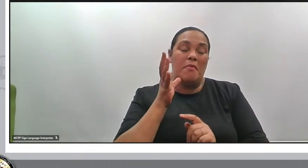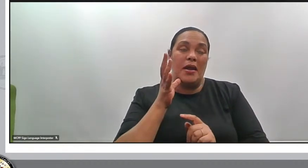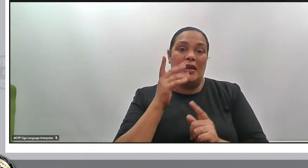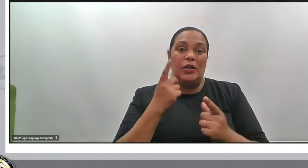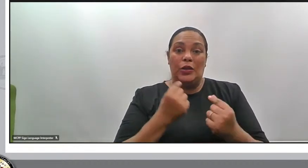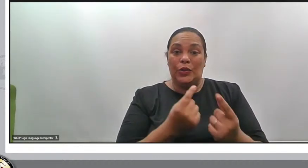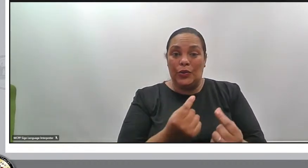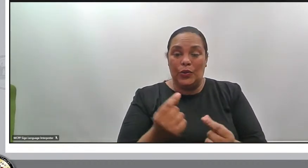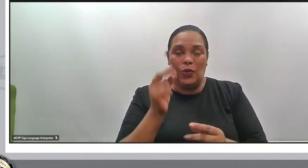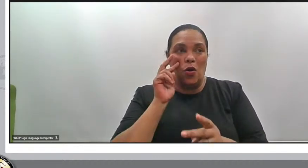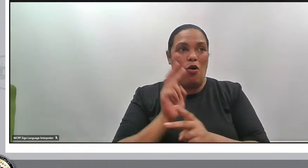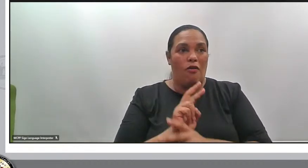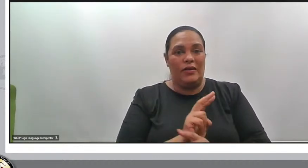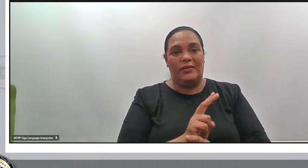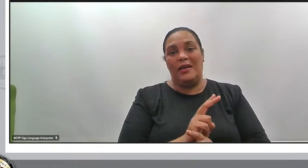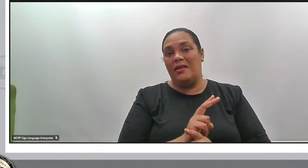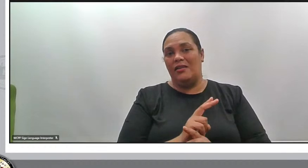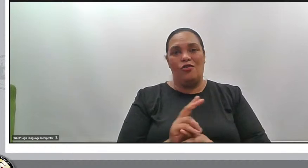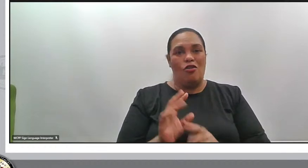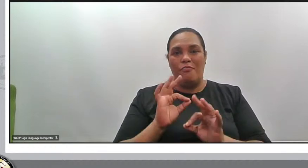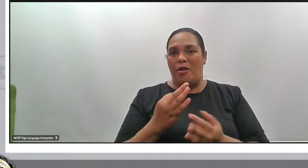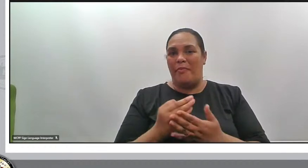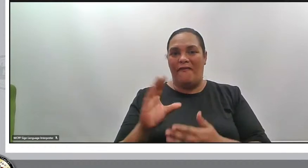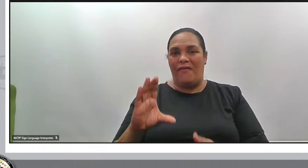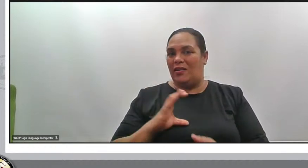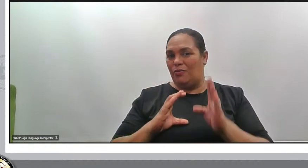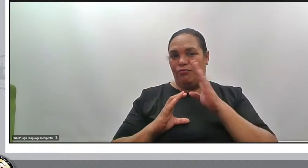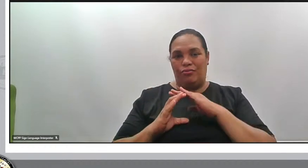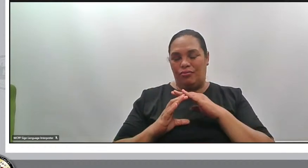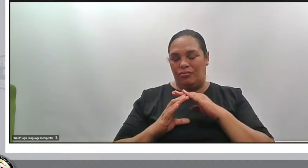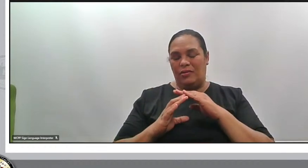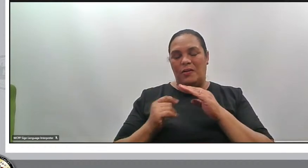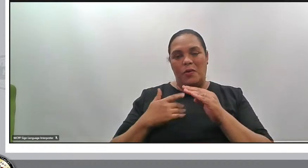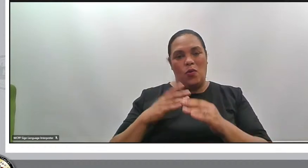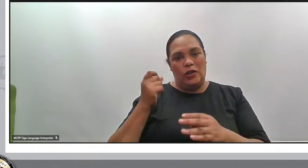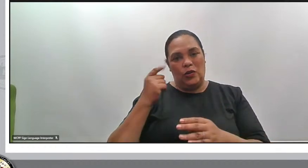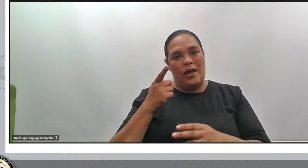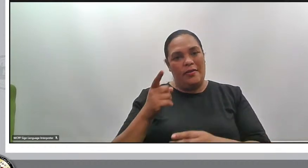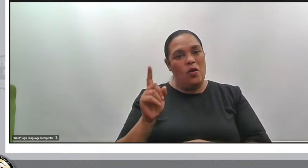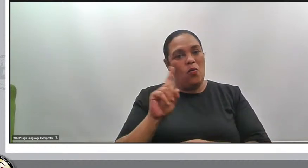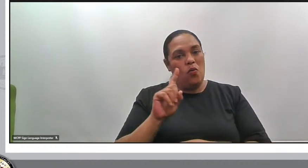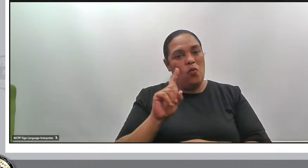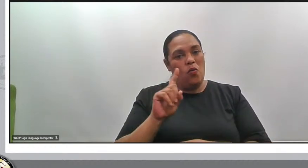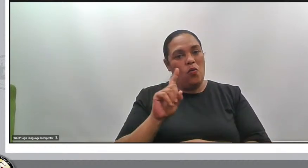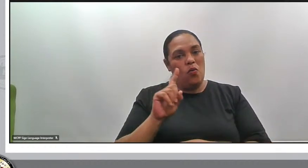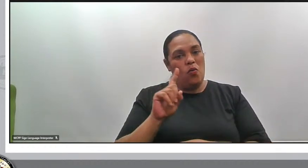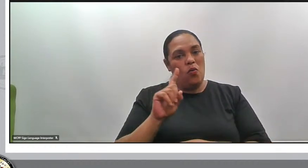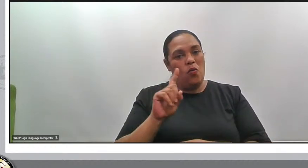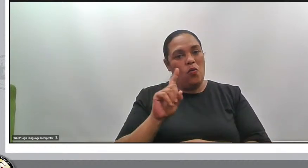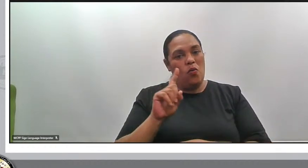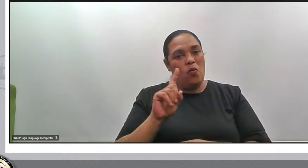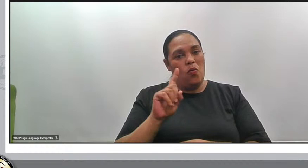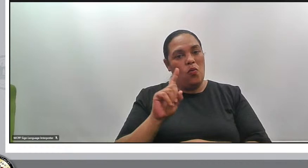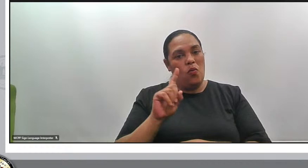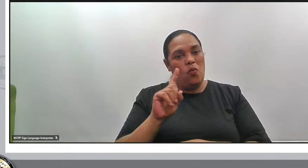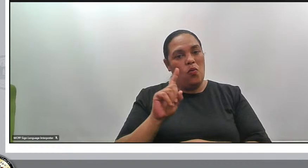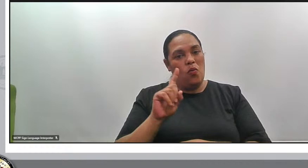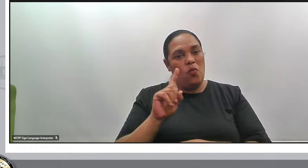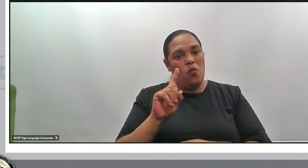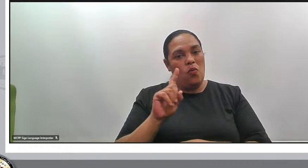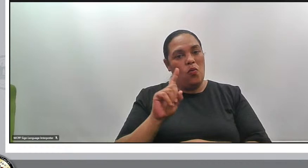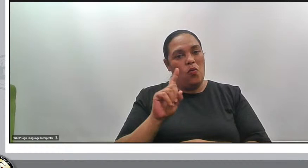oversight is not being properly funded? So I would like to understand, what is the budget decision? How was that budget decision